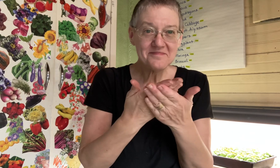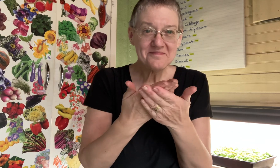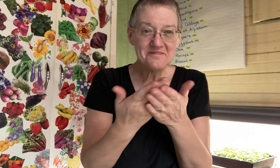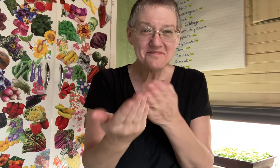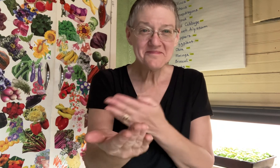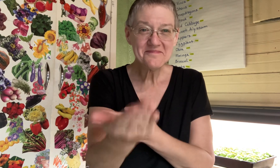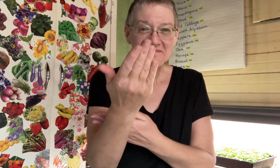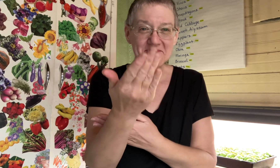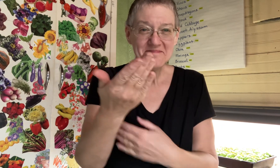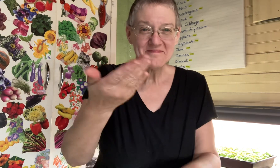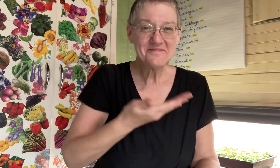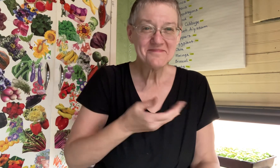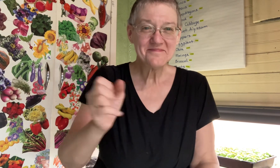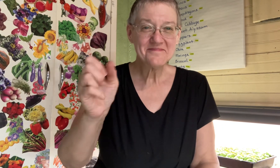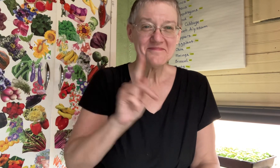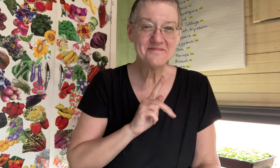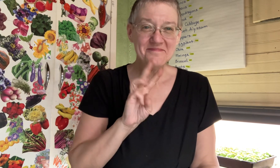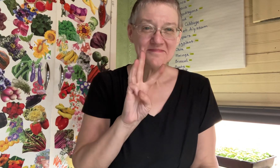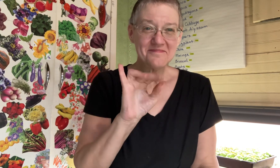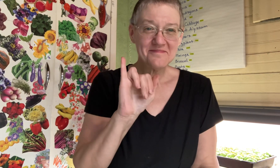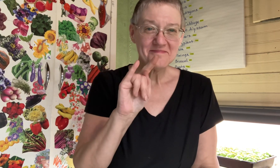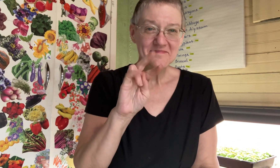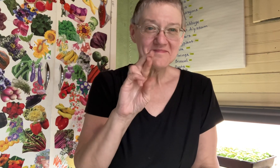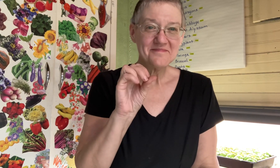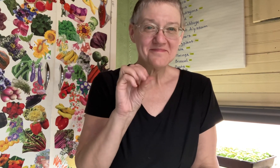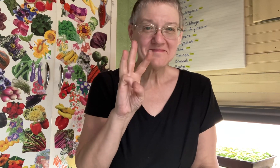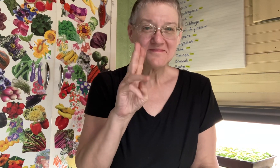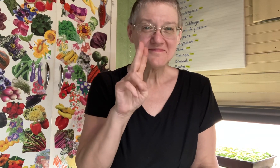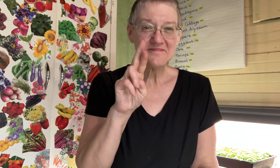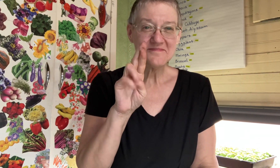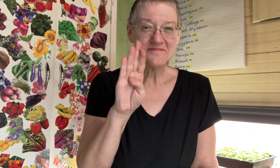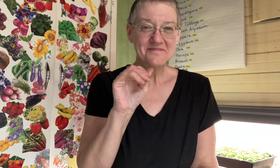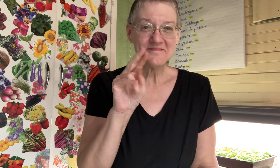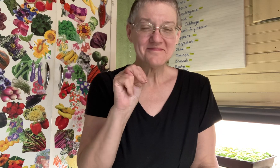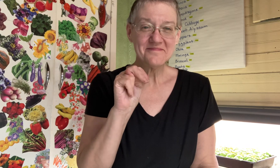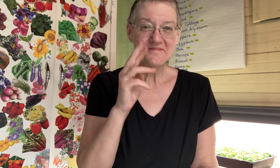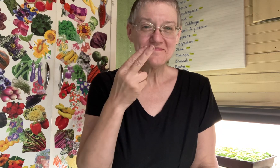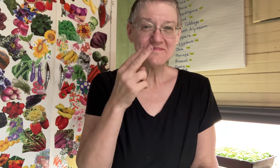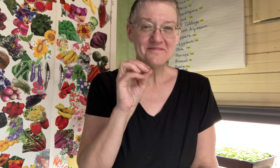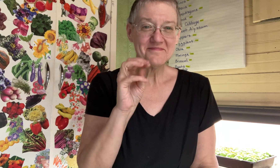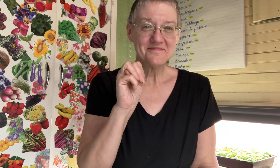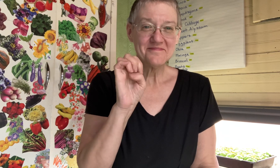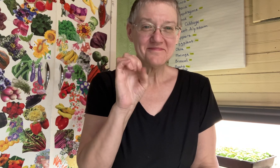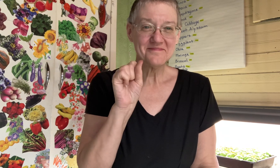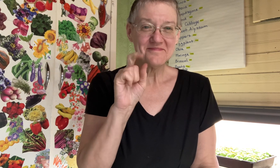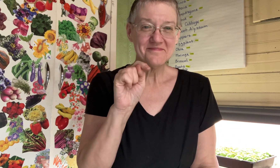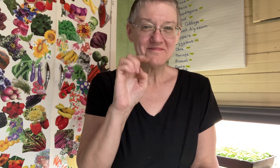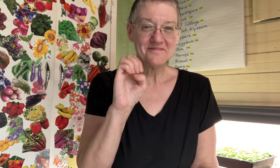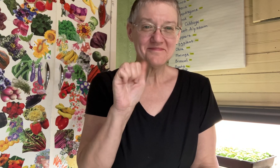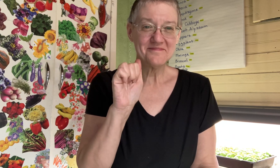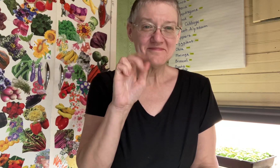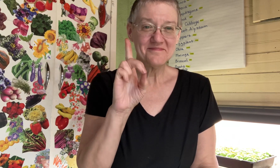Good morning and welcome back to Withrow Urban Homestead.